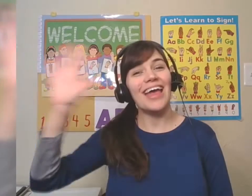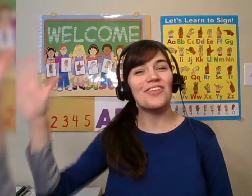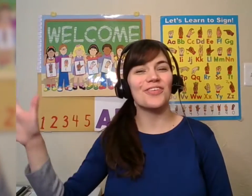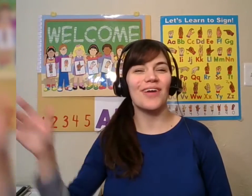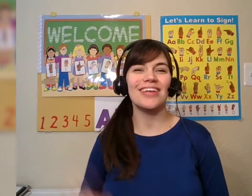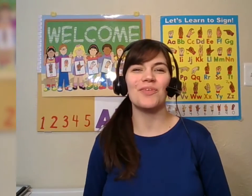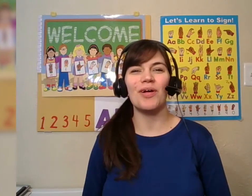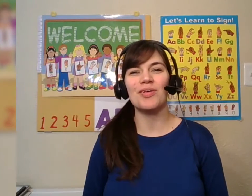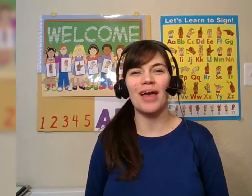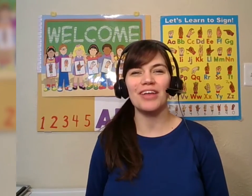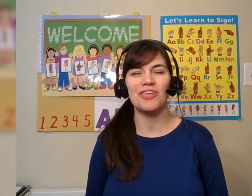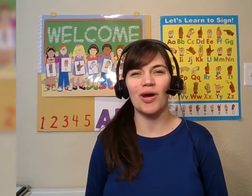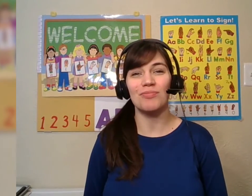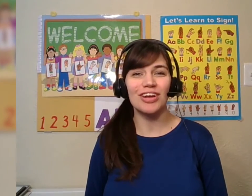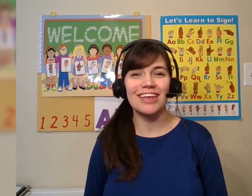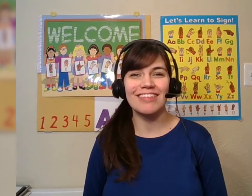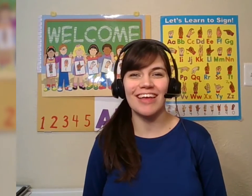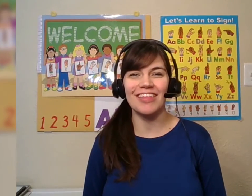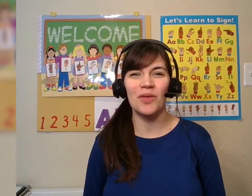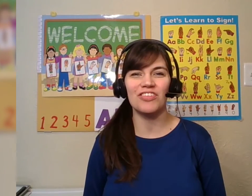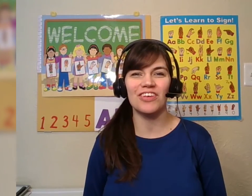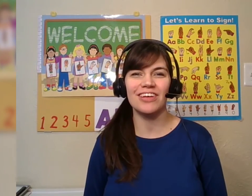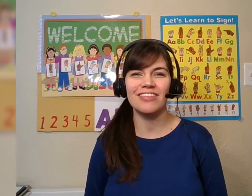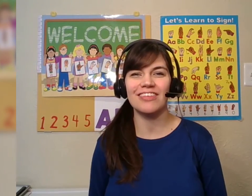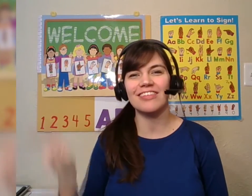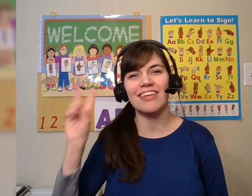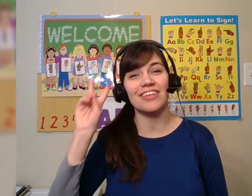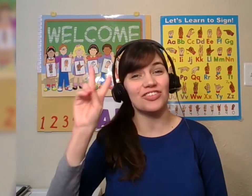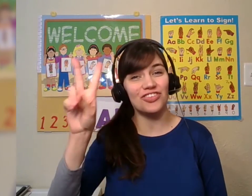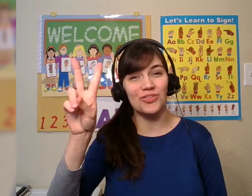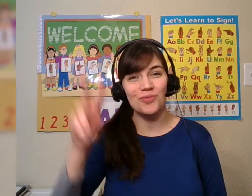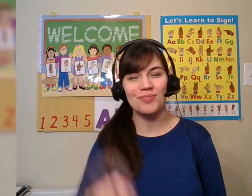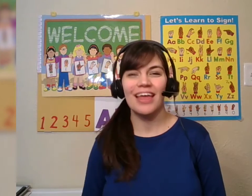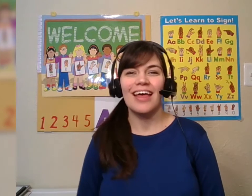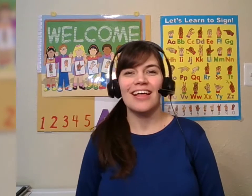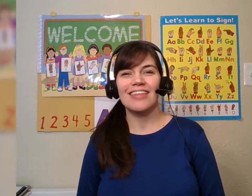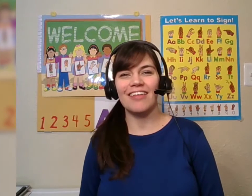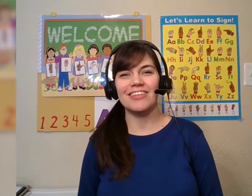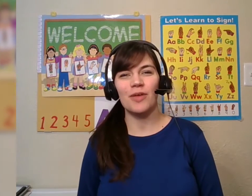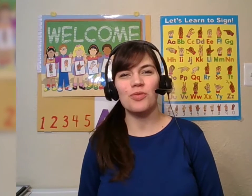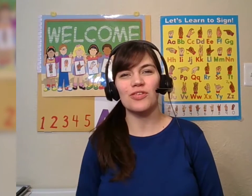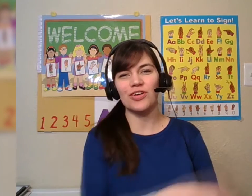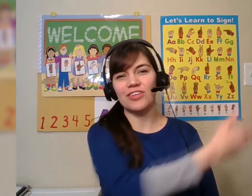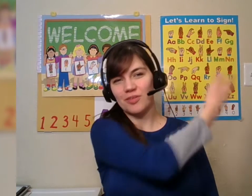Hi everyone, and welcome back to our American Sign Language series. This is lesson 2. Last time we learned the